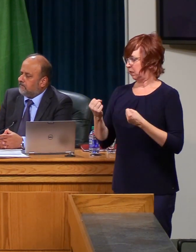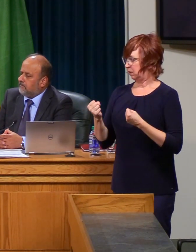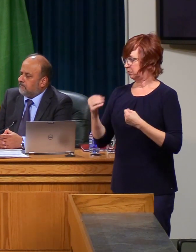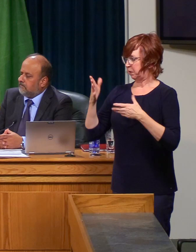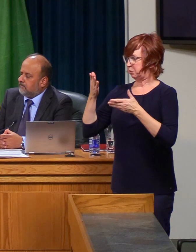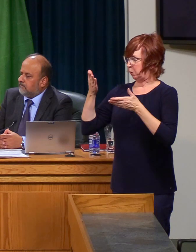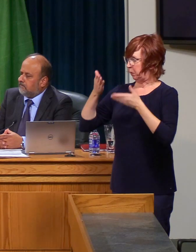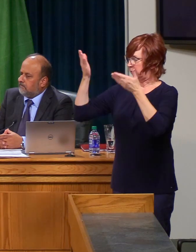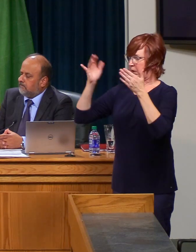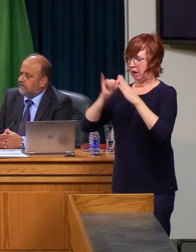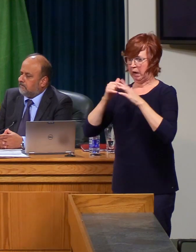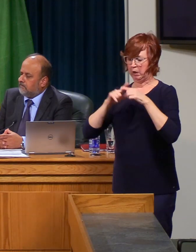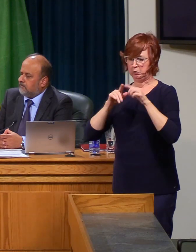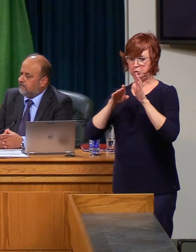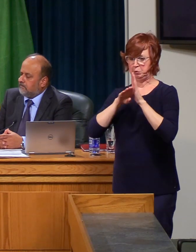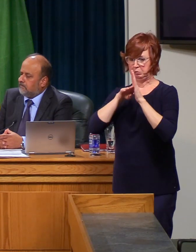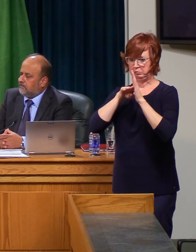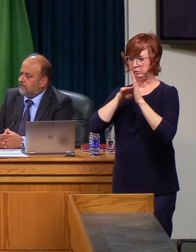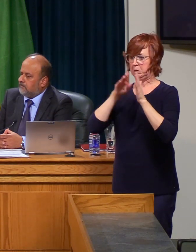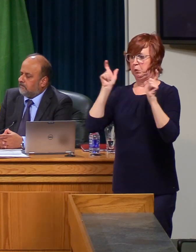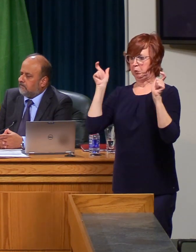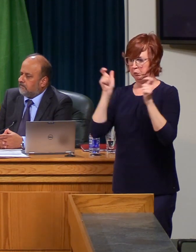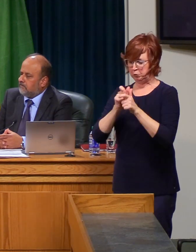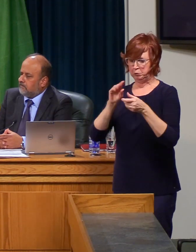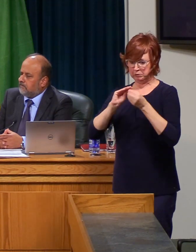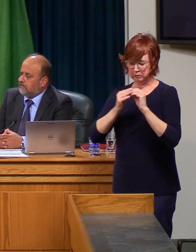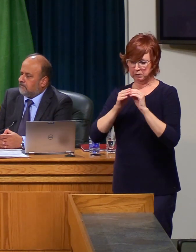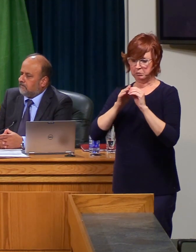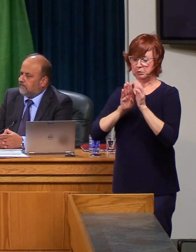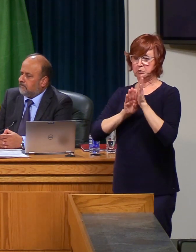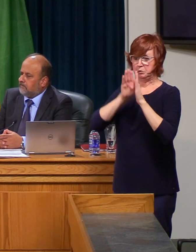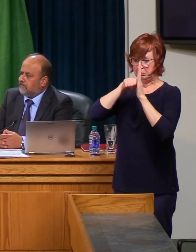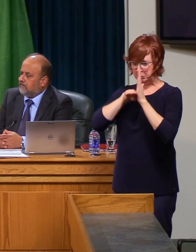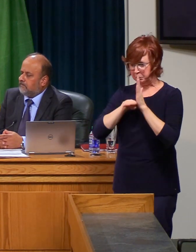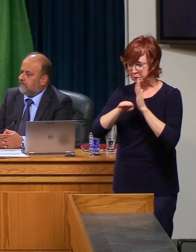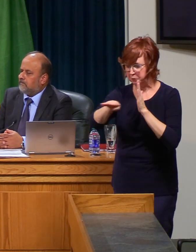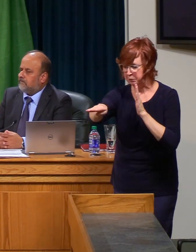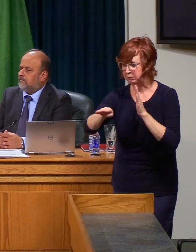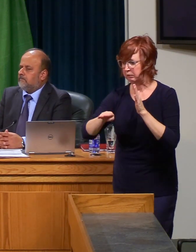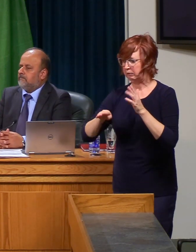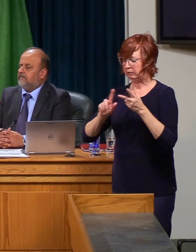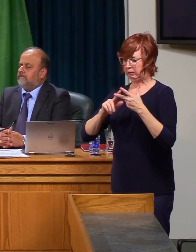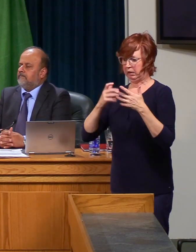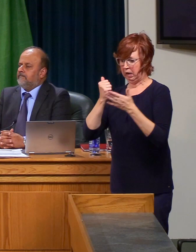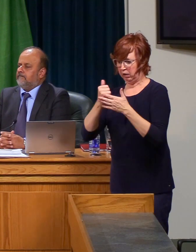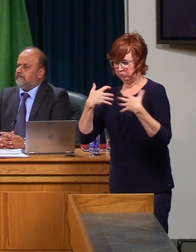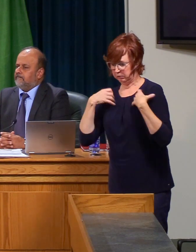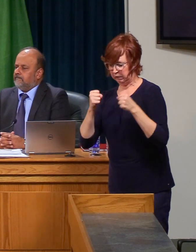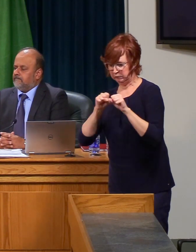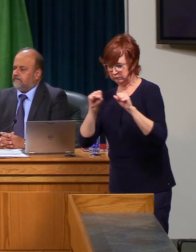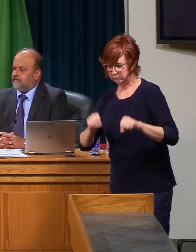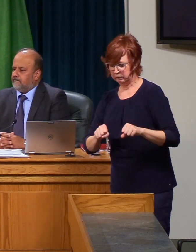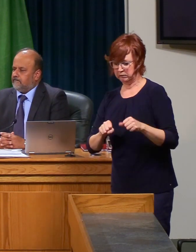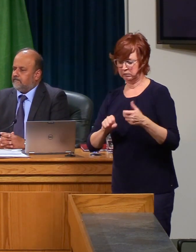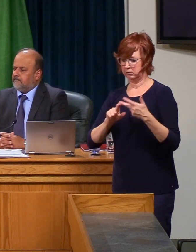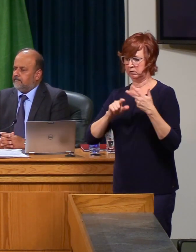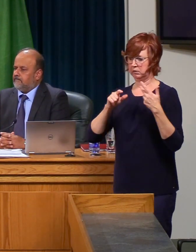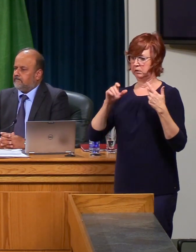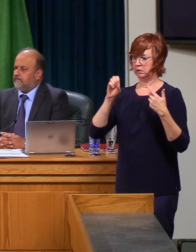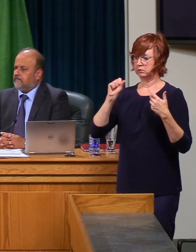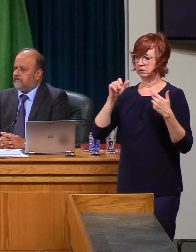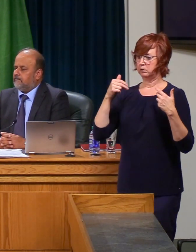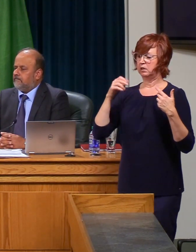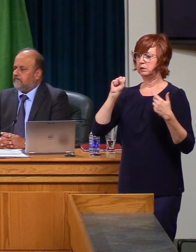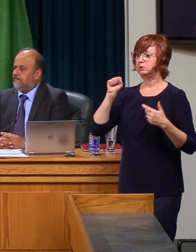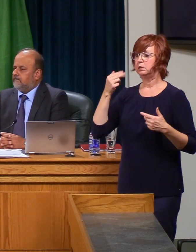our health system every opportunity to manage the load that is coming at it. Rest assured, the Saskatchewan Health Authority